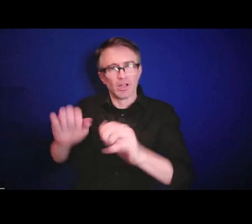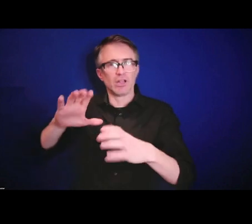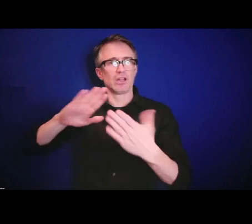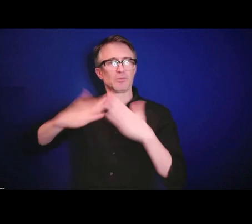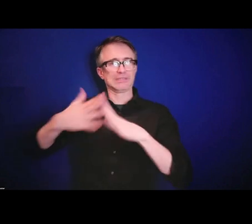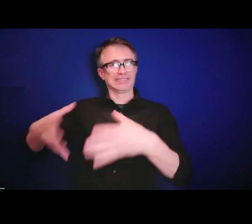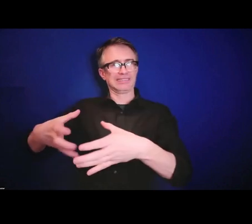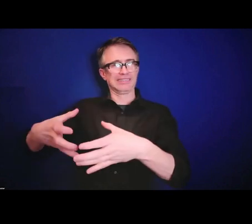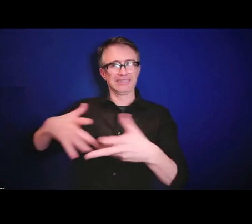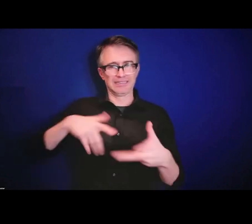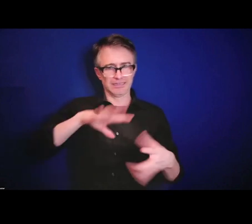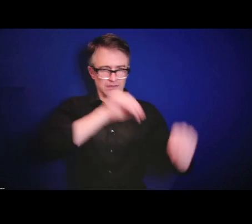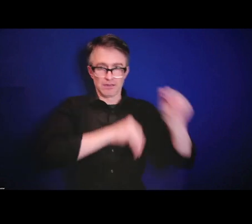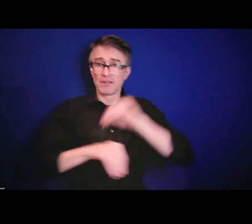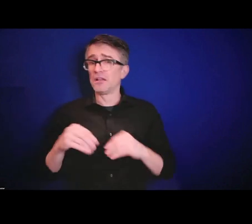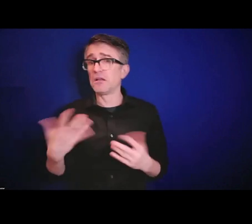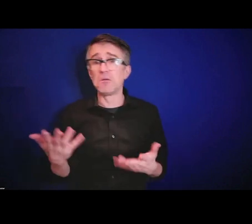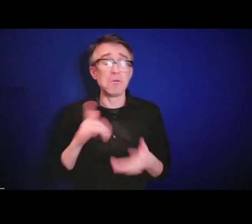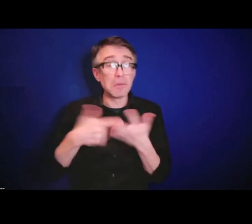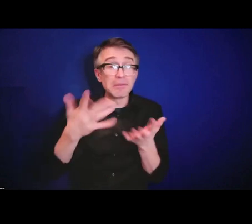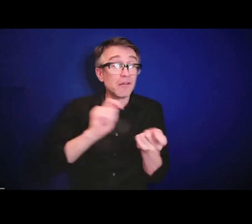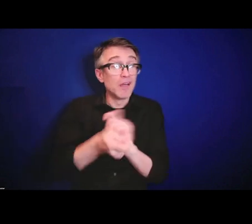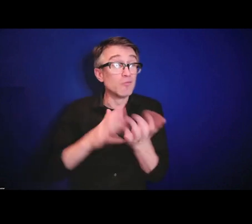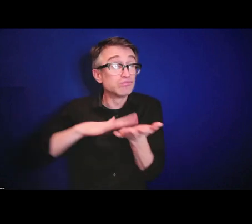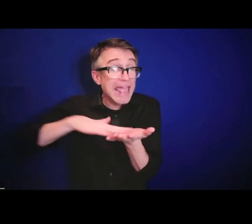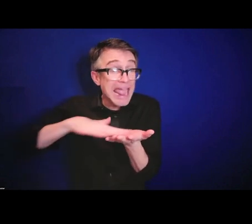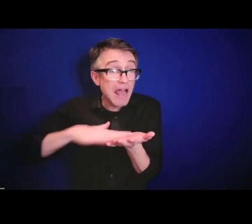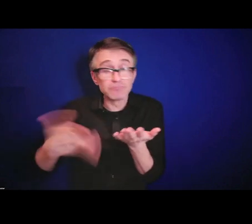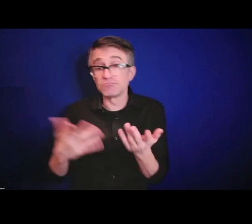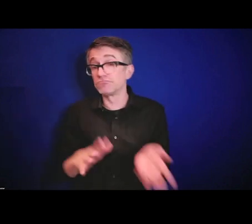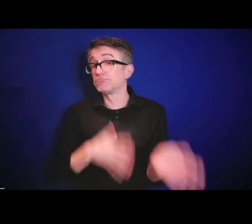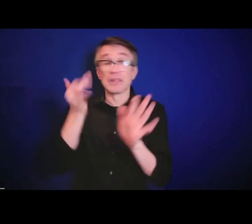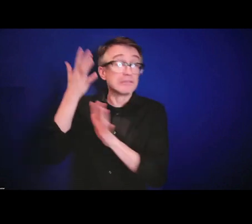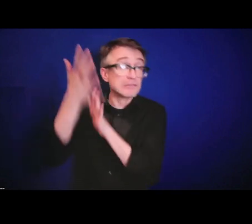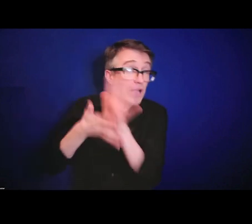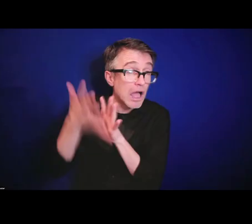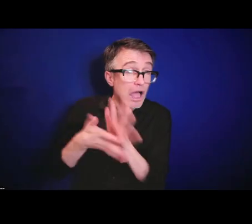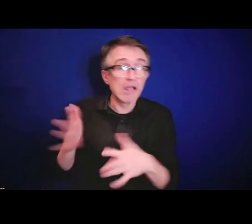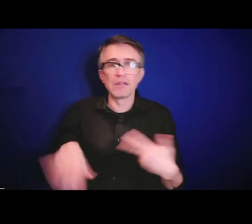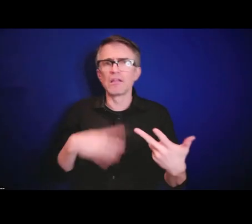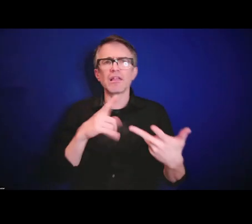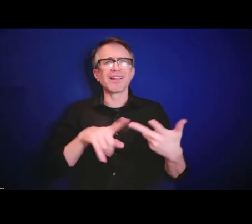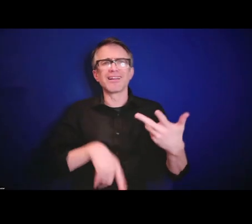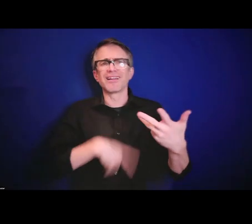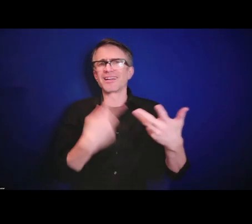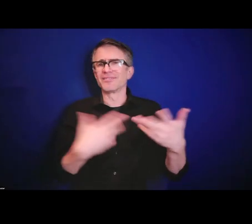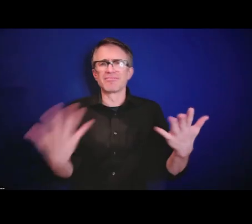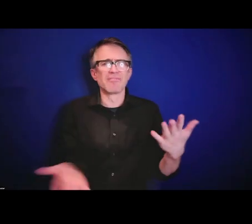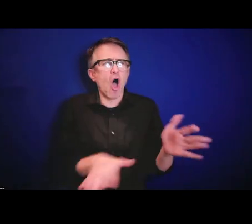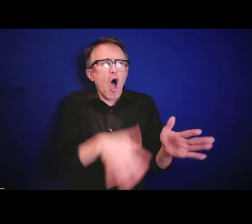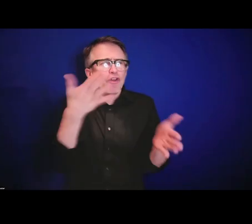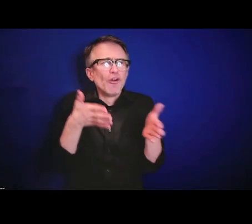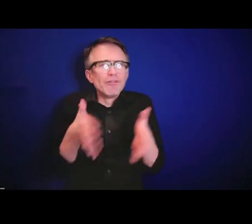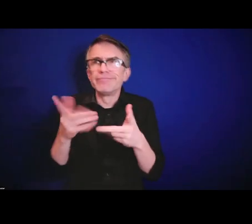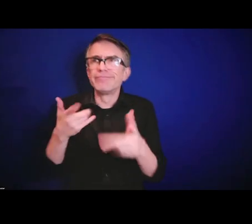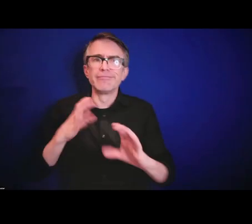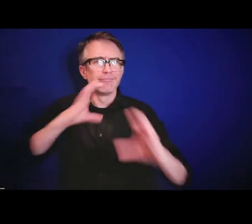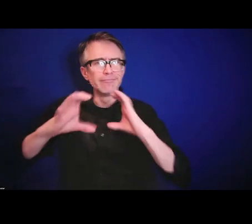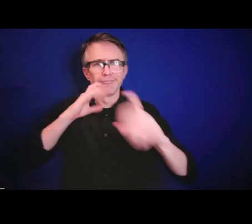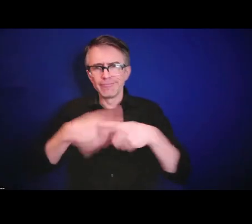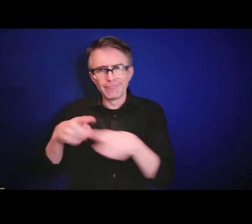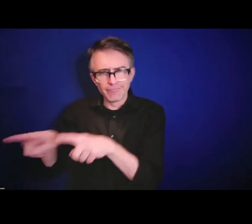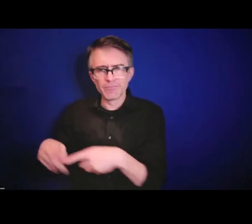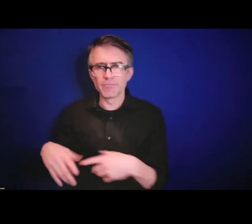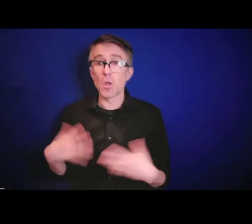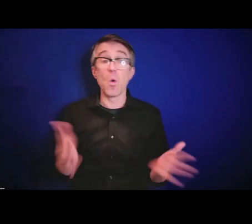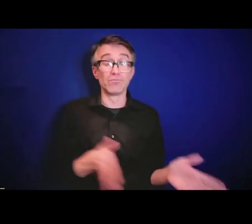we really need to include the qualitative data, like Kate mentioned, citizen data, to fill these gaps, because we find that there